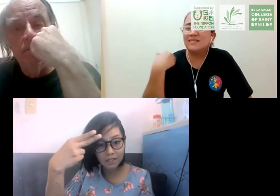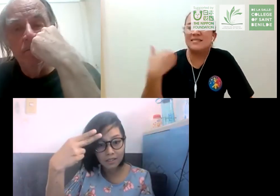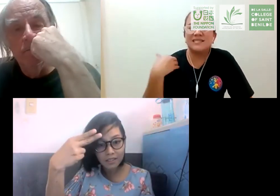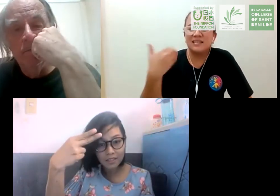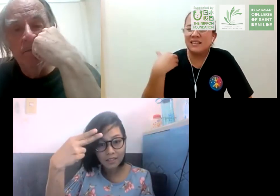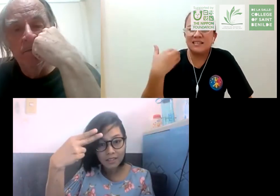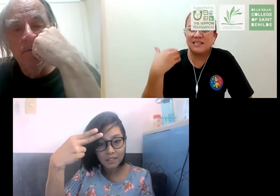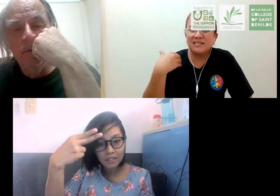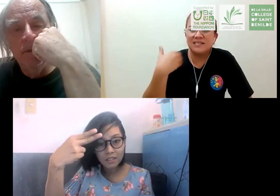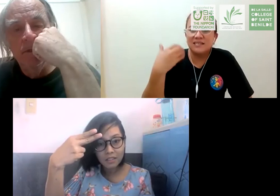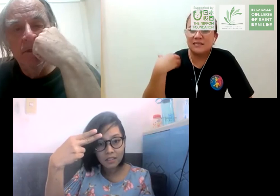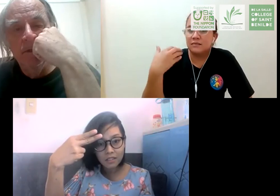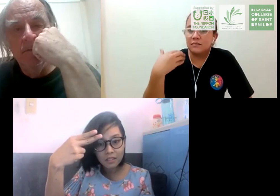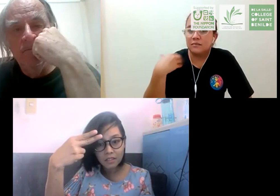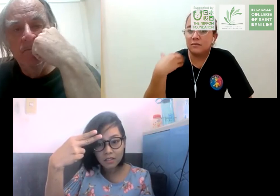exactly.